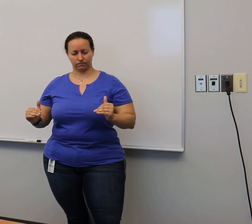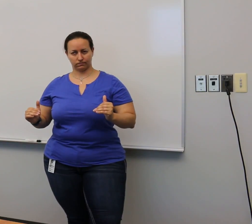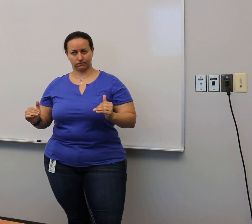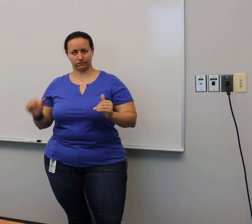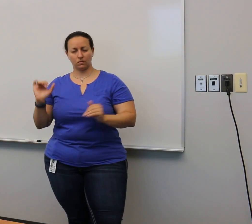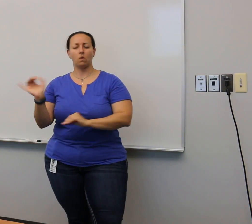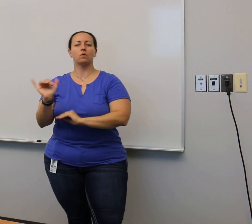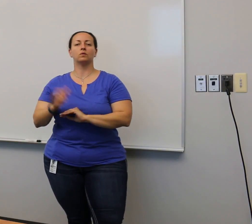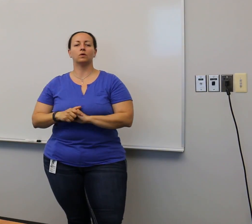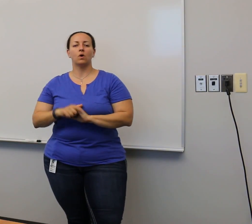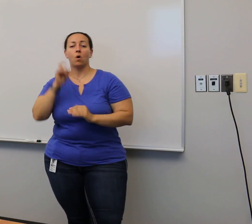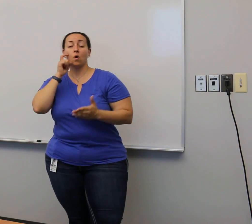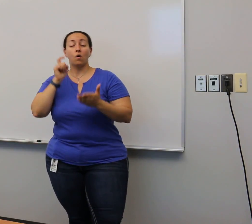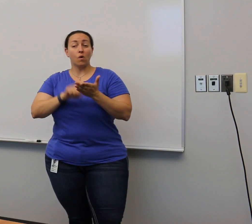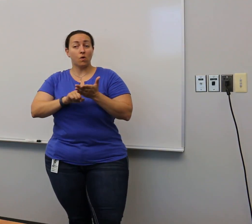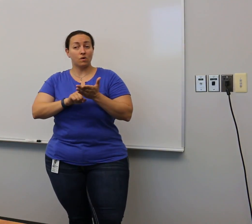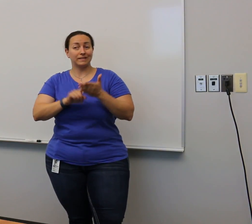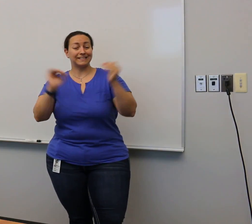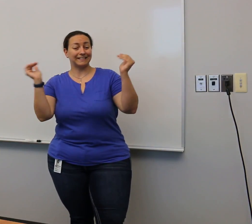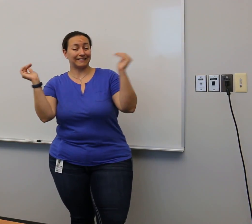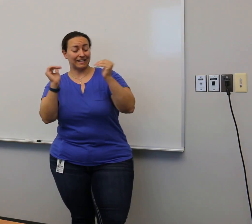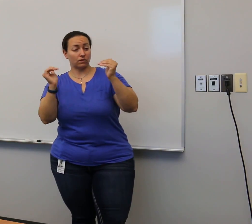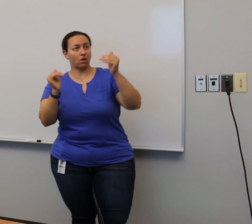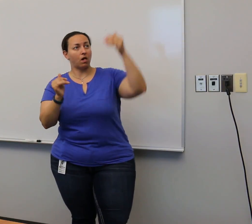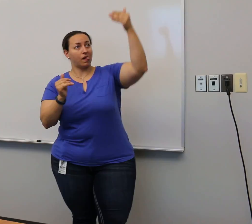Also notice how my equal signs